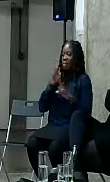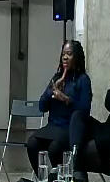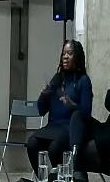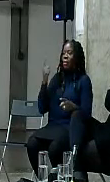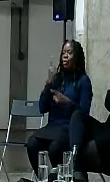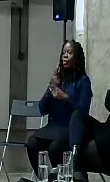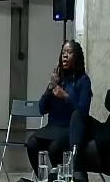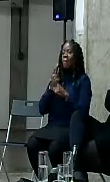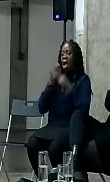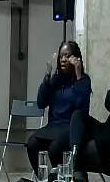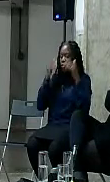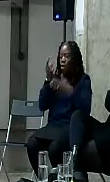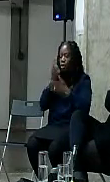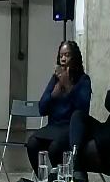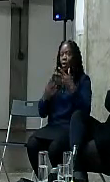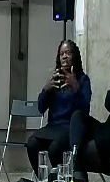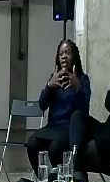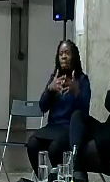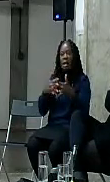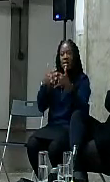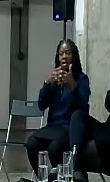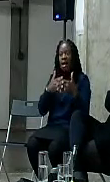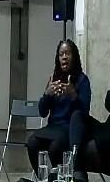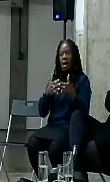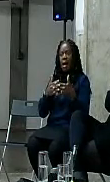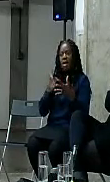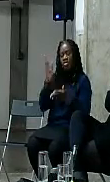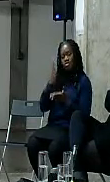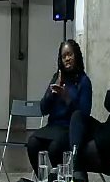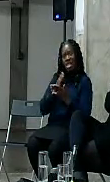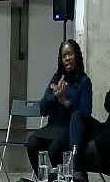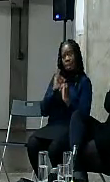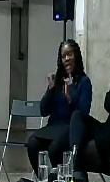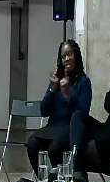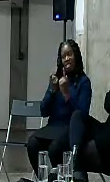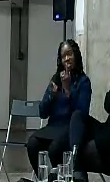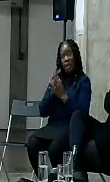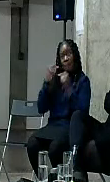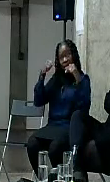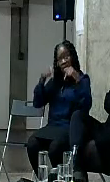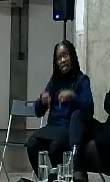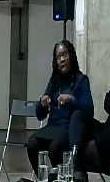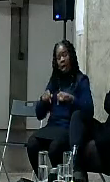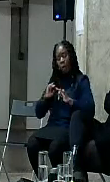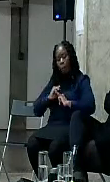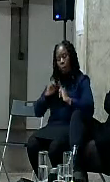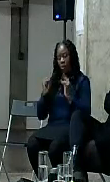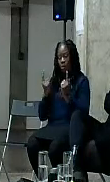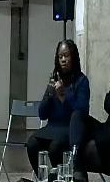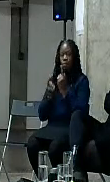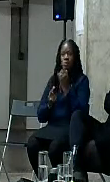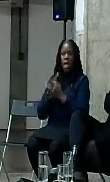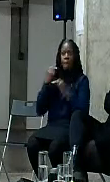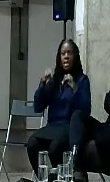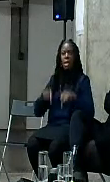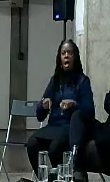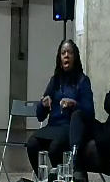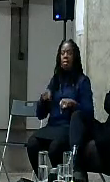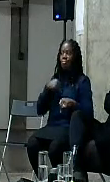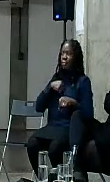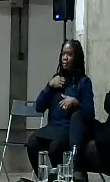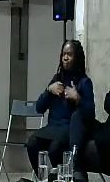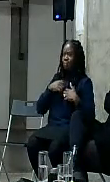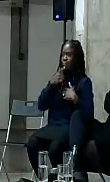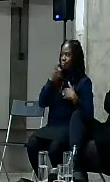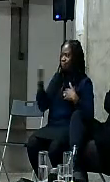America. No, bad things are happening here, bad things, and so I'm interested to know what